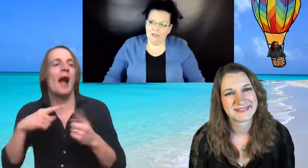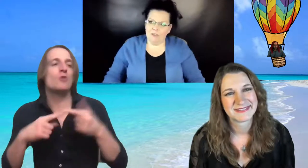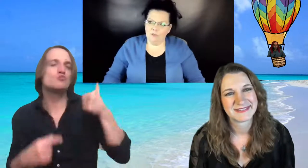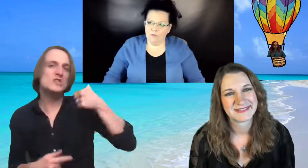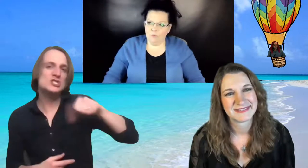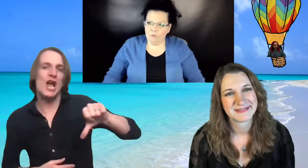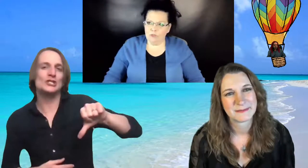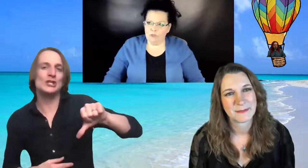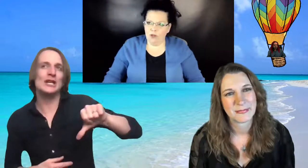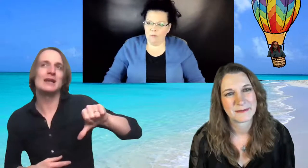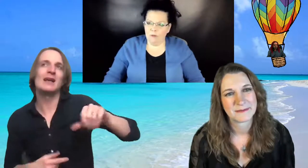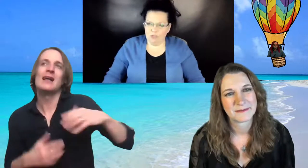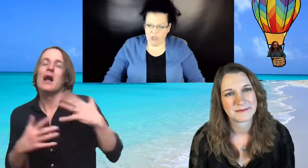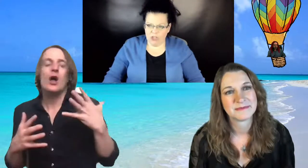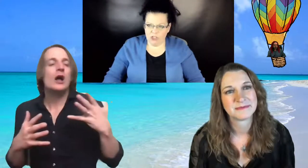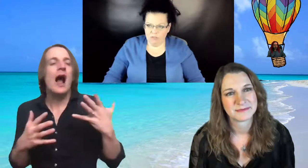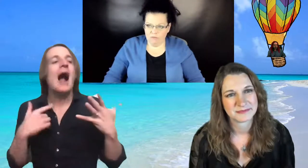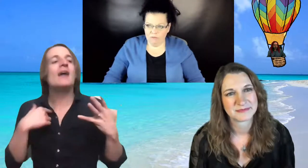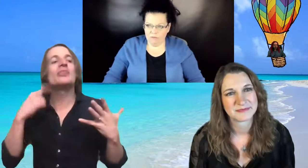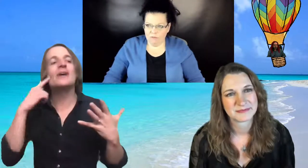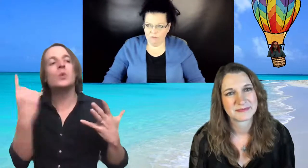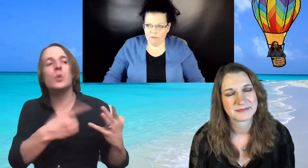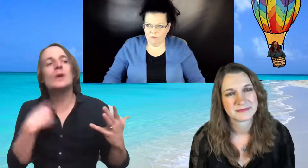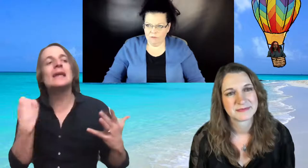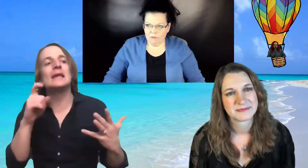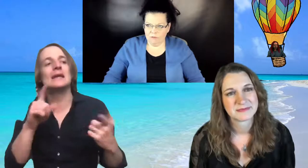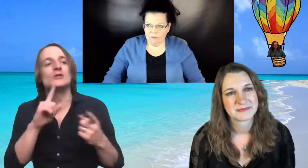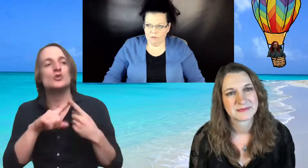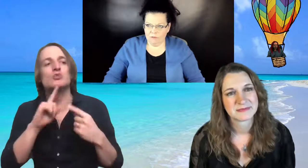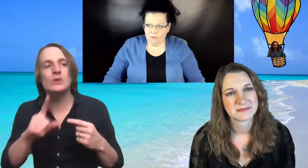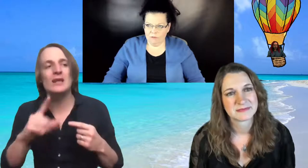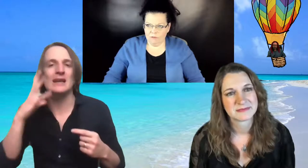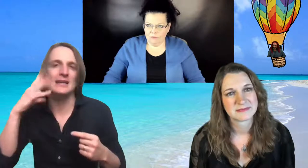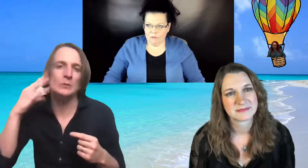Again, I do, we talk about rejection.